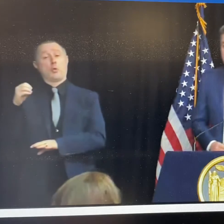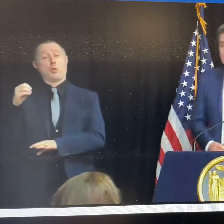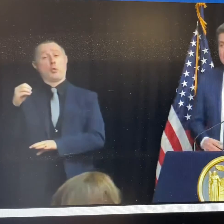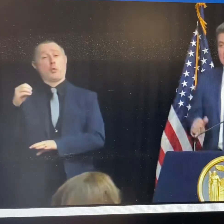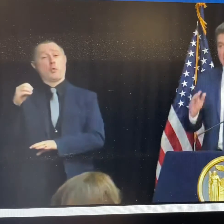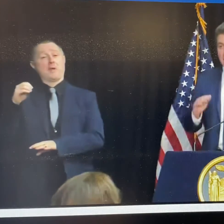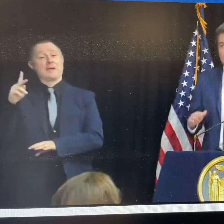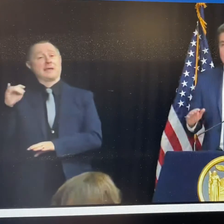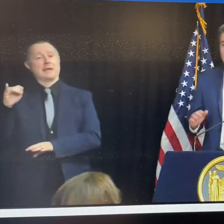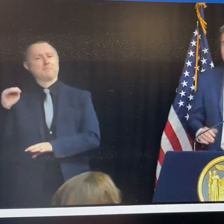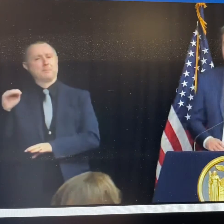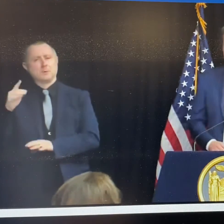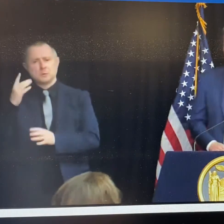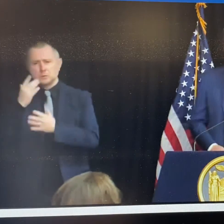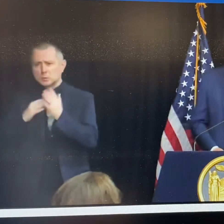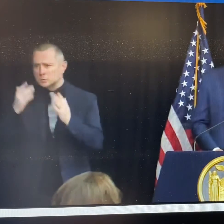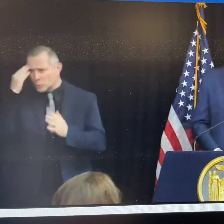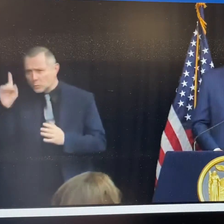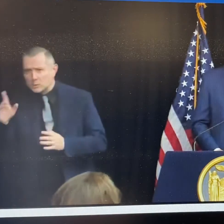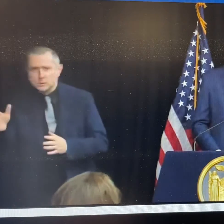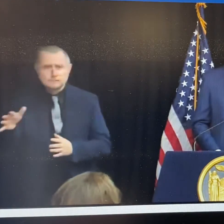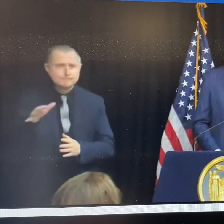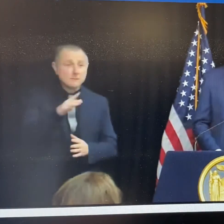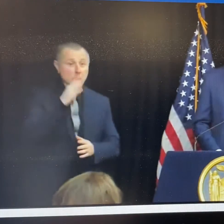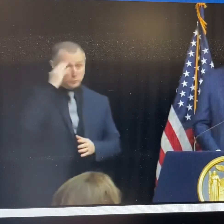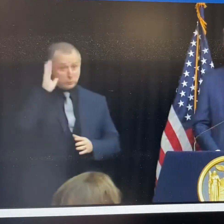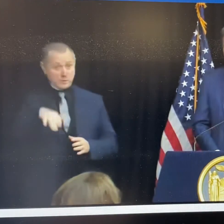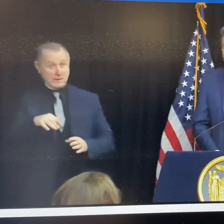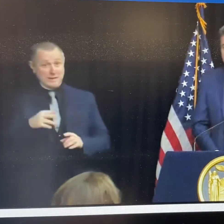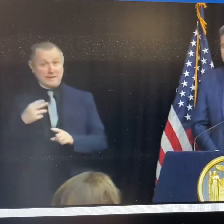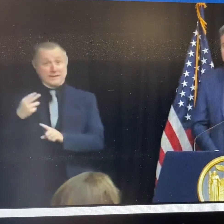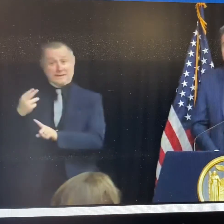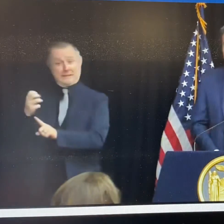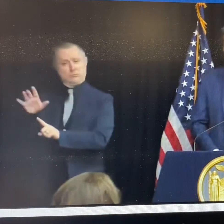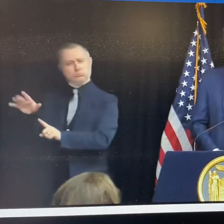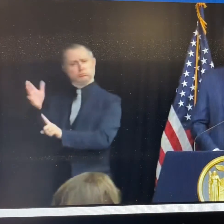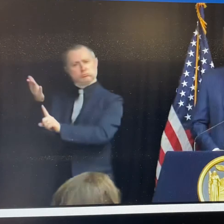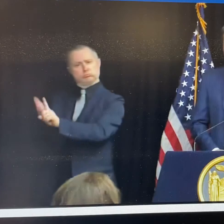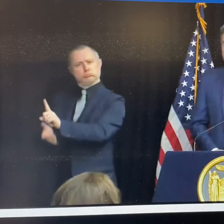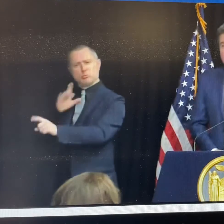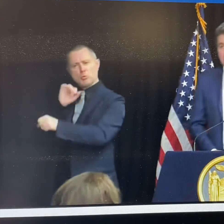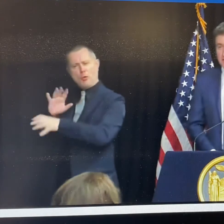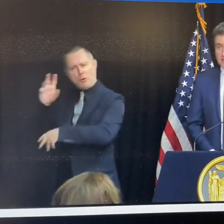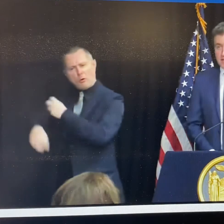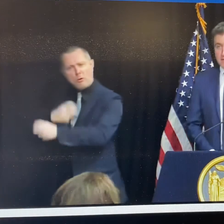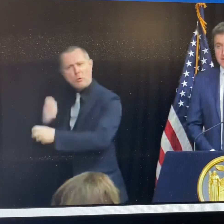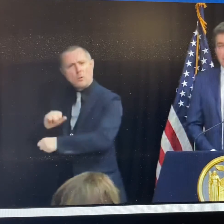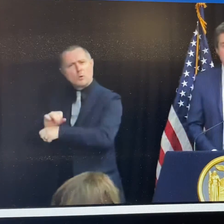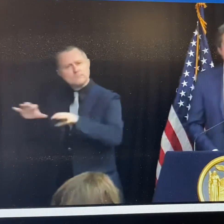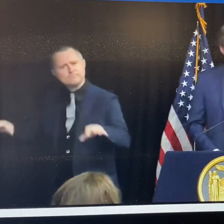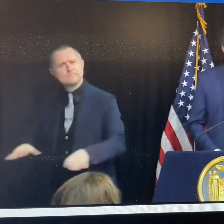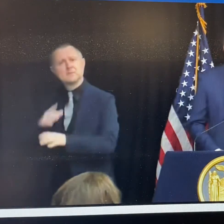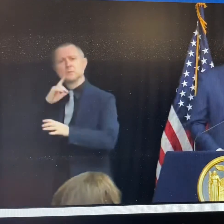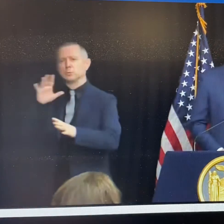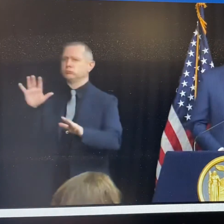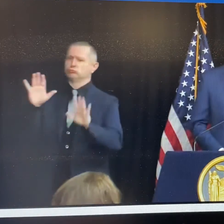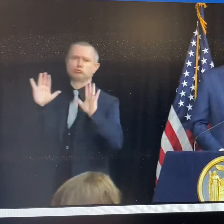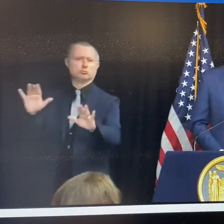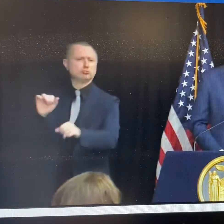he, at the staff level within the governor's office, worked very hard on this. I want to thank him for his efforts. You